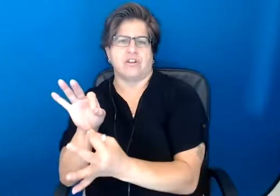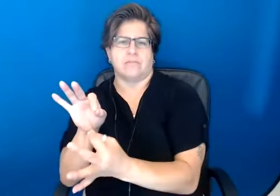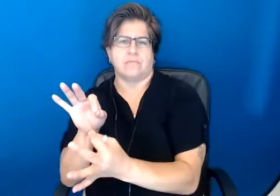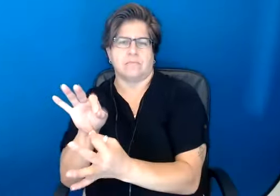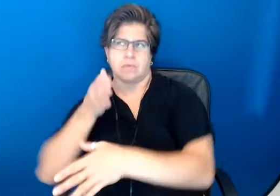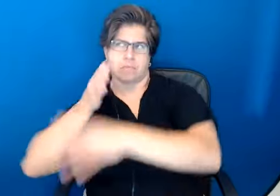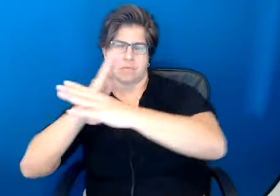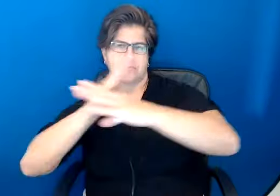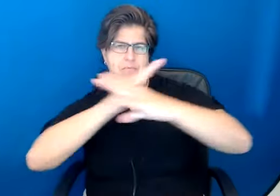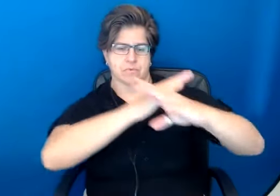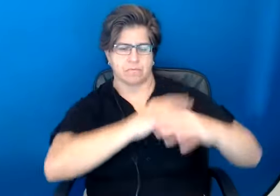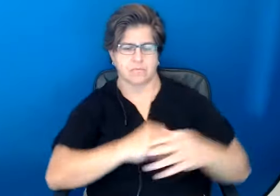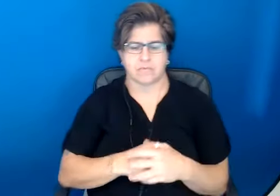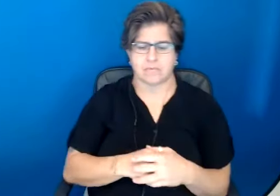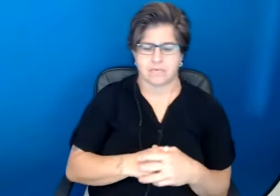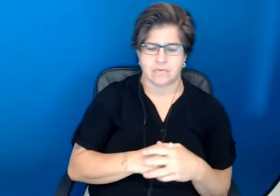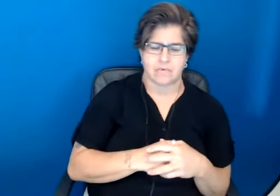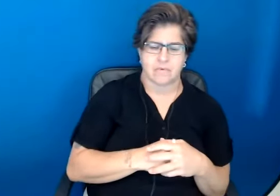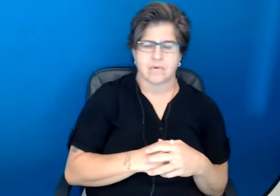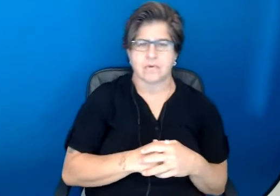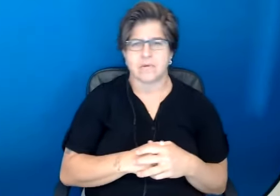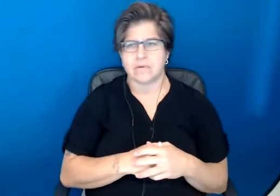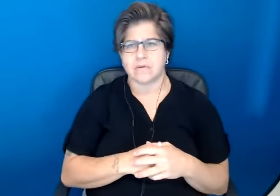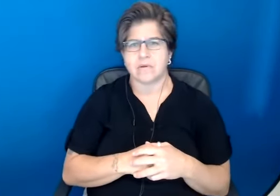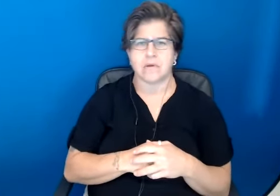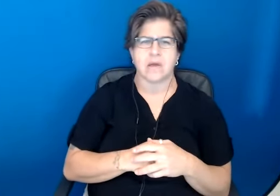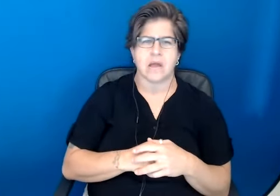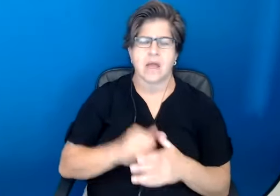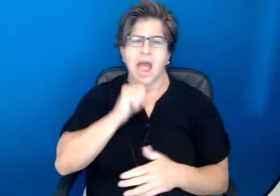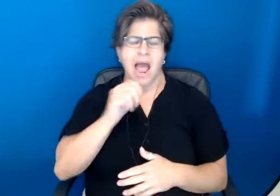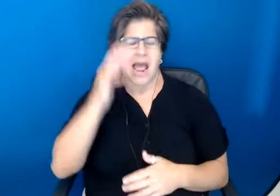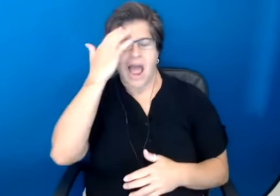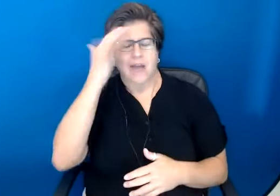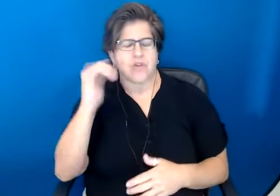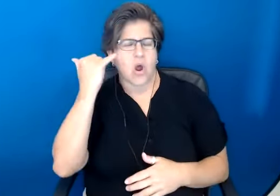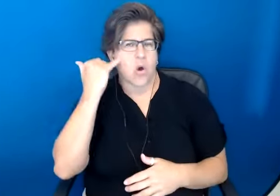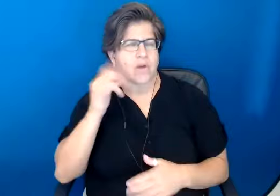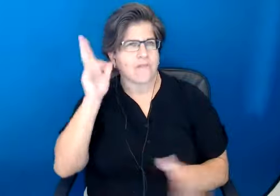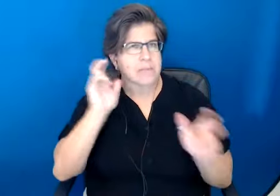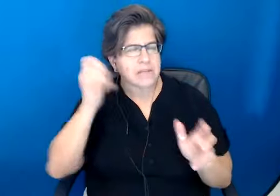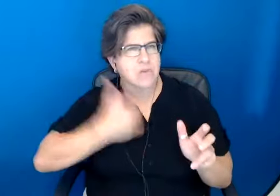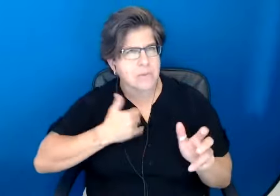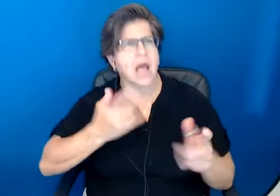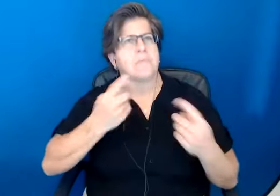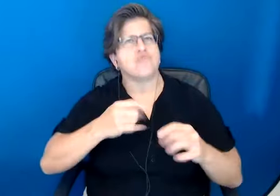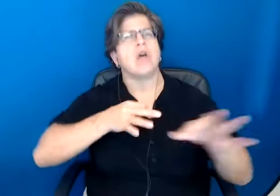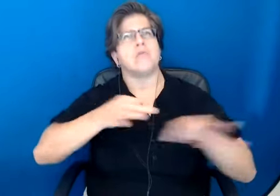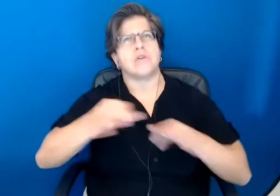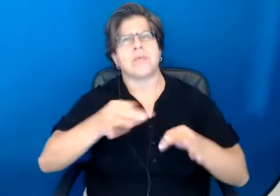allow people to come into the house and do things for me, which has been an absolutely amazing experience for me, because I used to keep